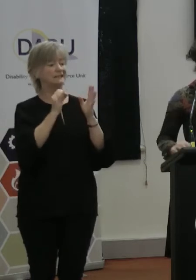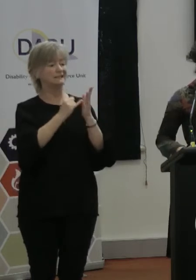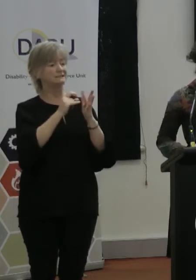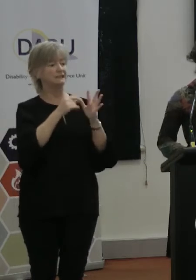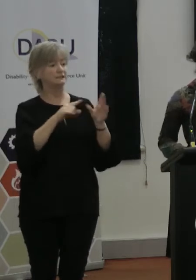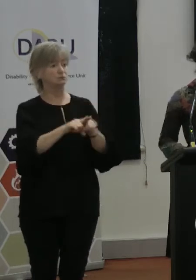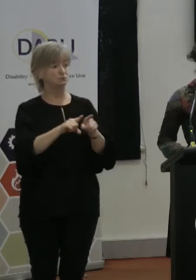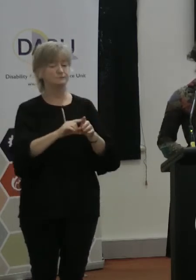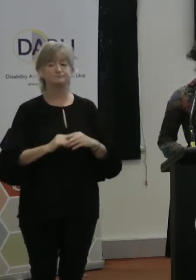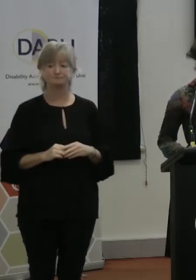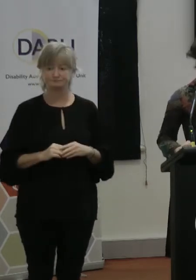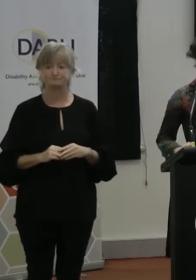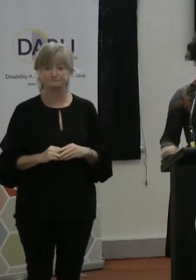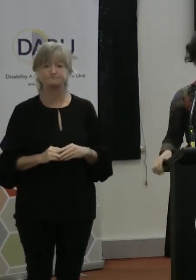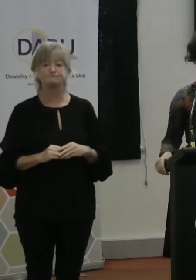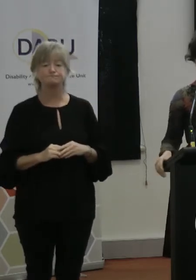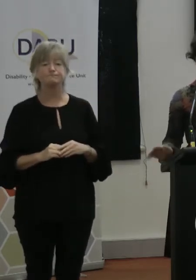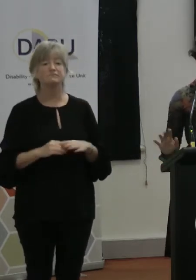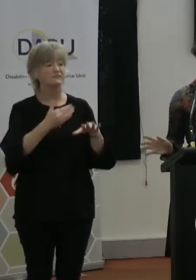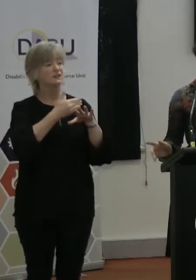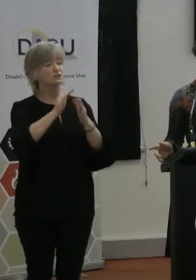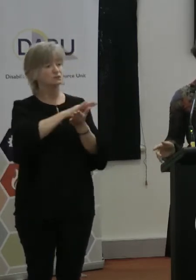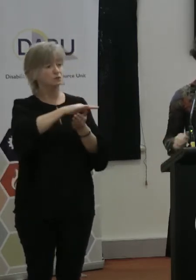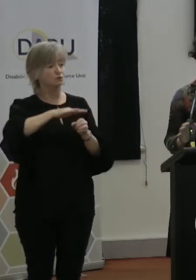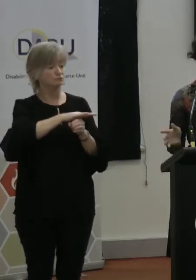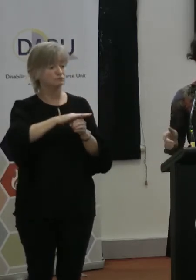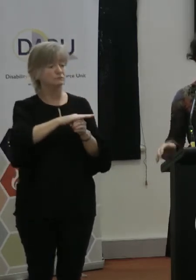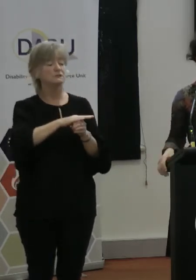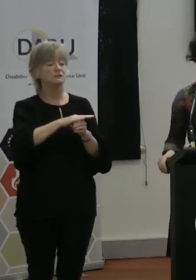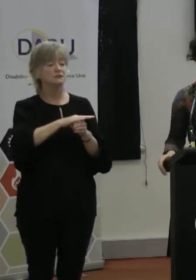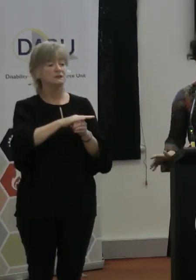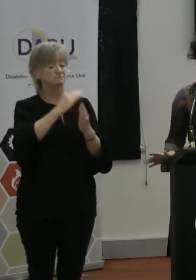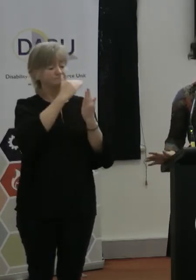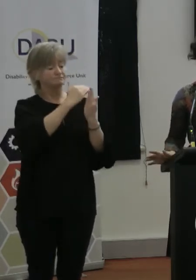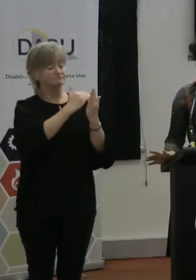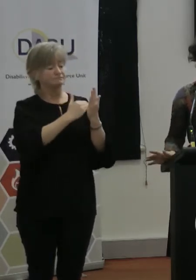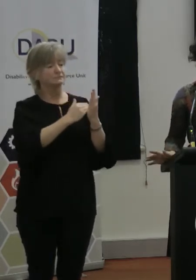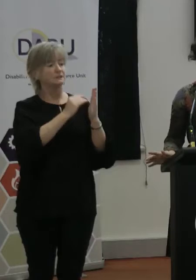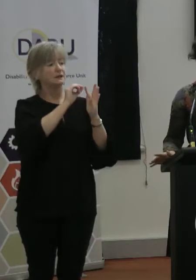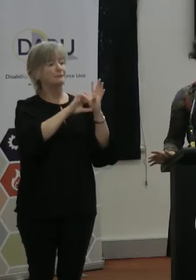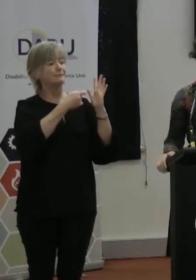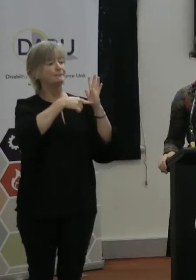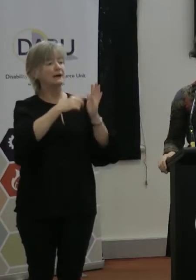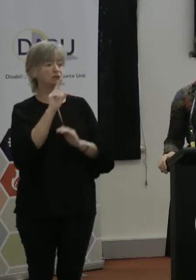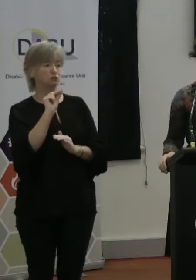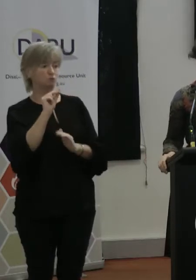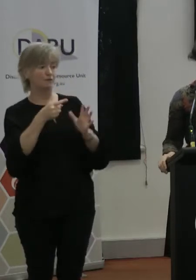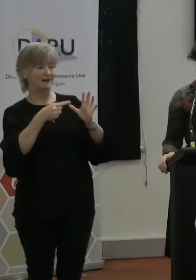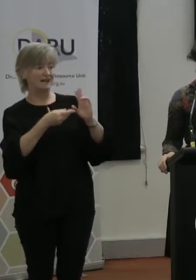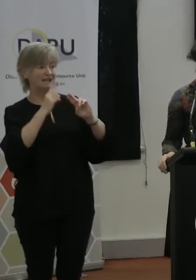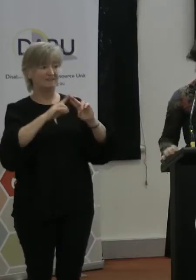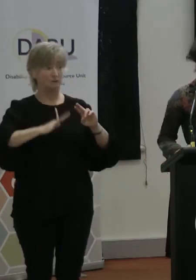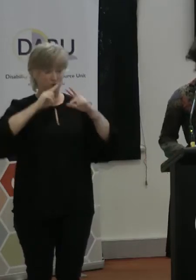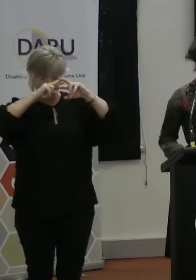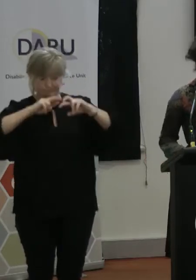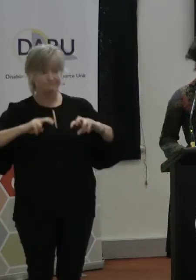accommodation. This new section, as it's set out, is Part 12A, if you ever need to dig into the